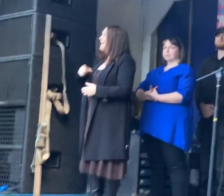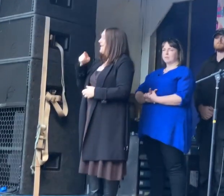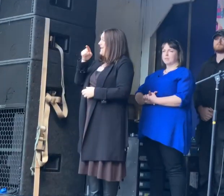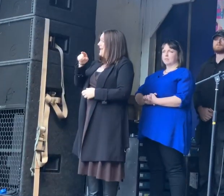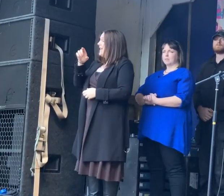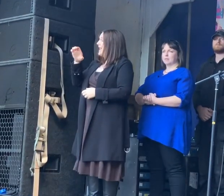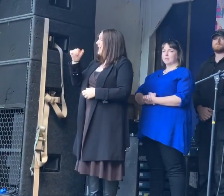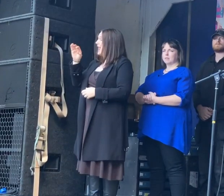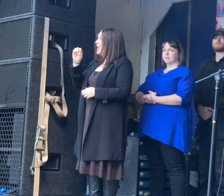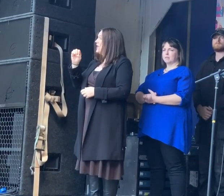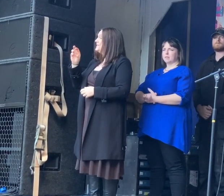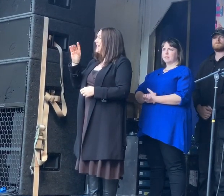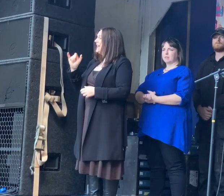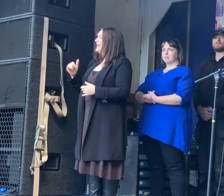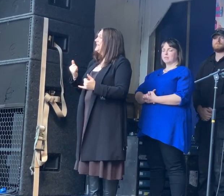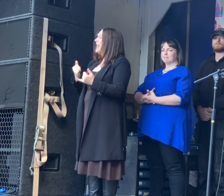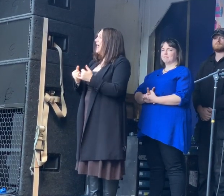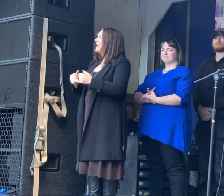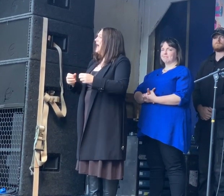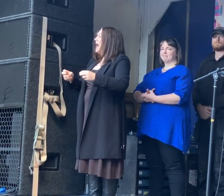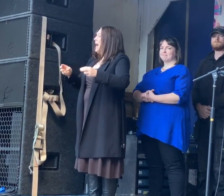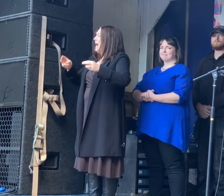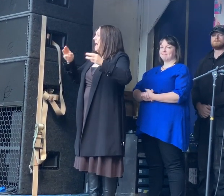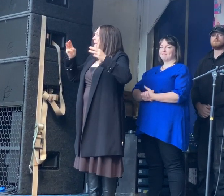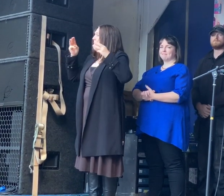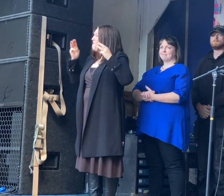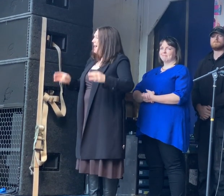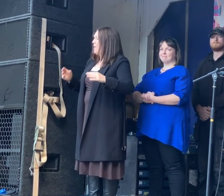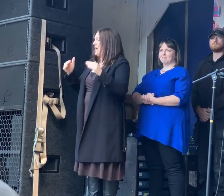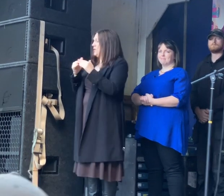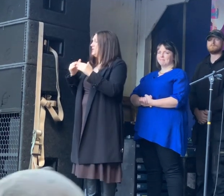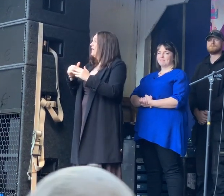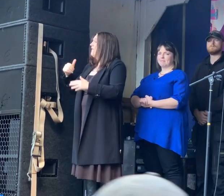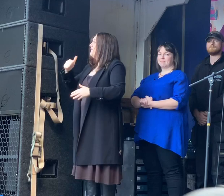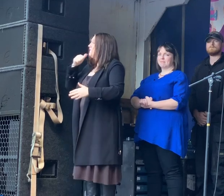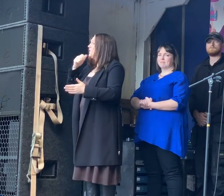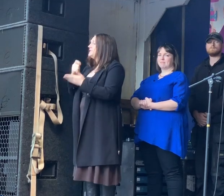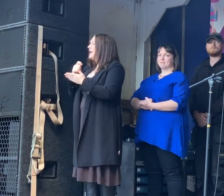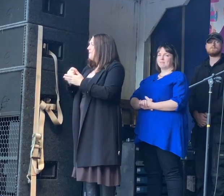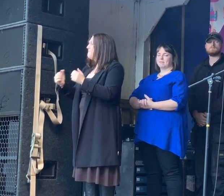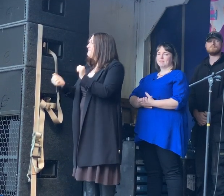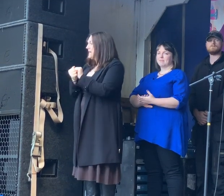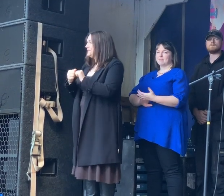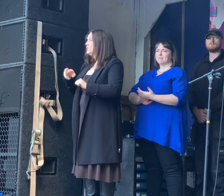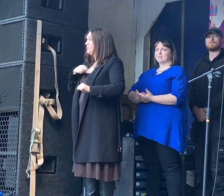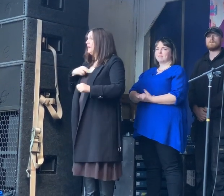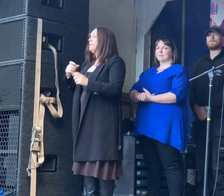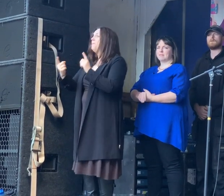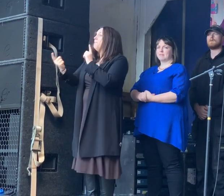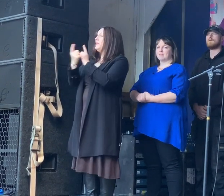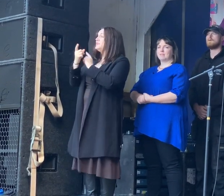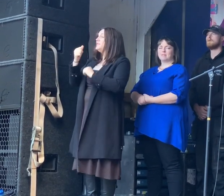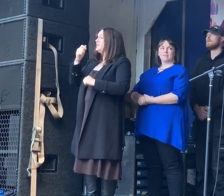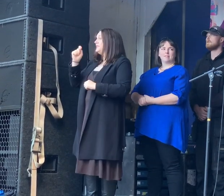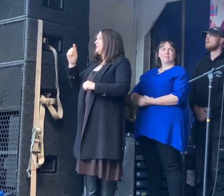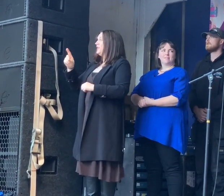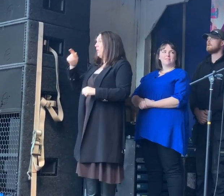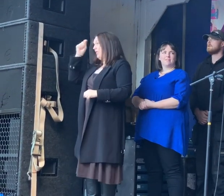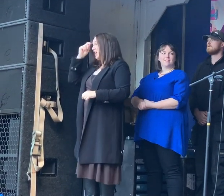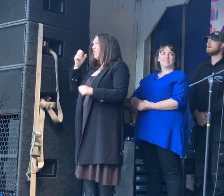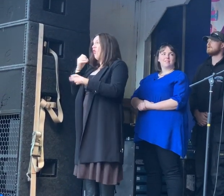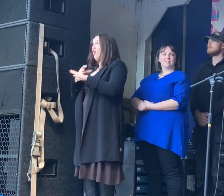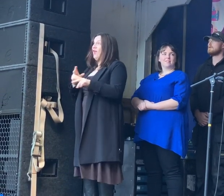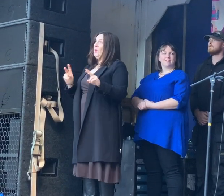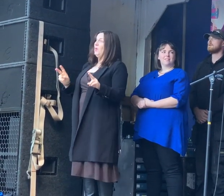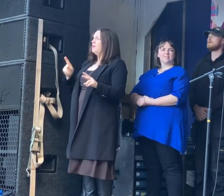Claire is like a powerhouse. And I remember meeting her for the first time, and you know, you're meeting a TD and you think they're all, ooh, really cool,